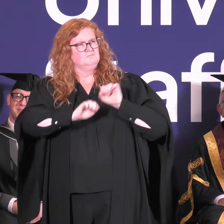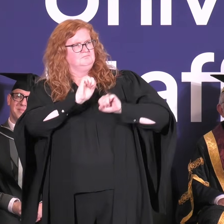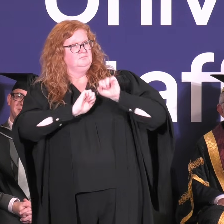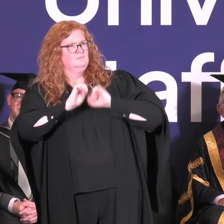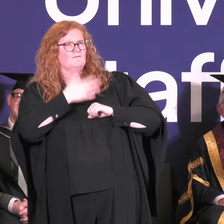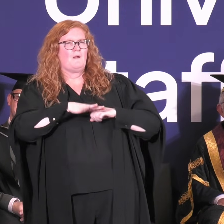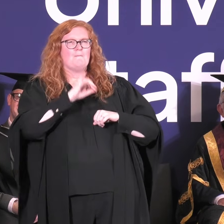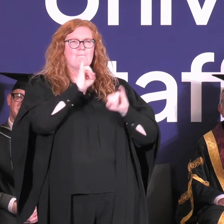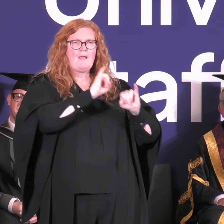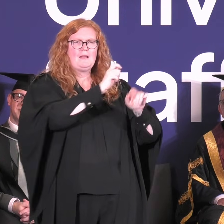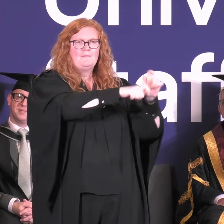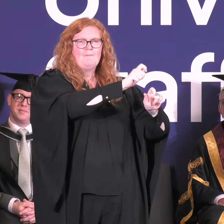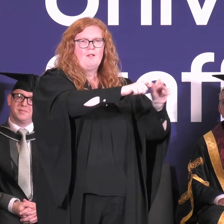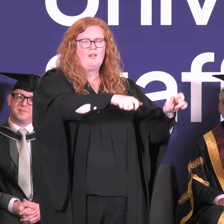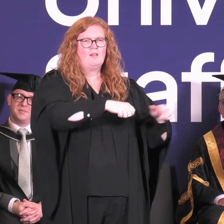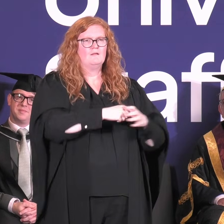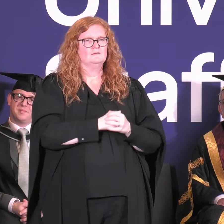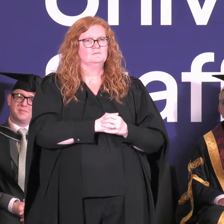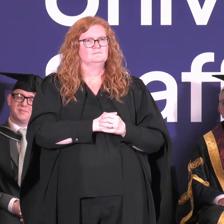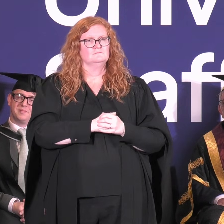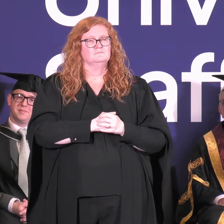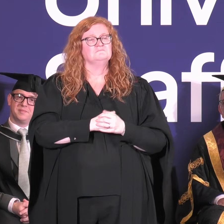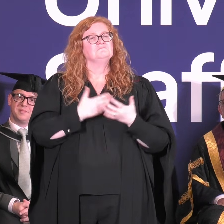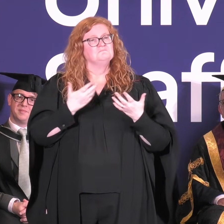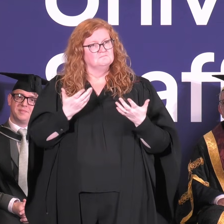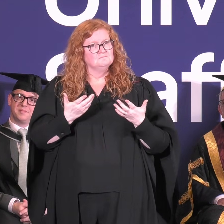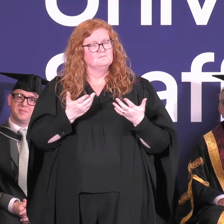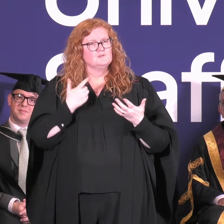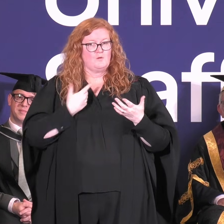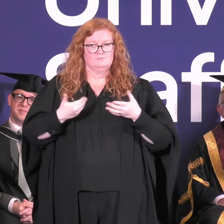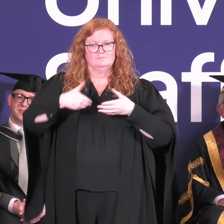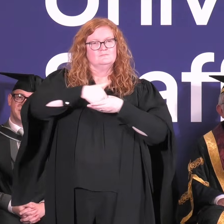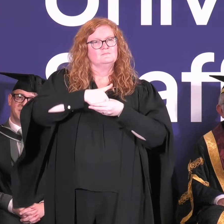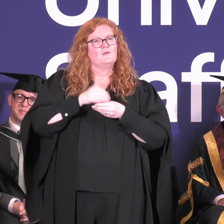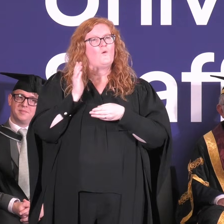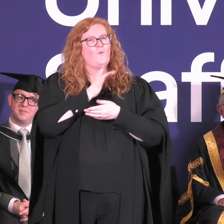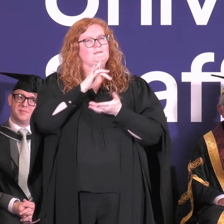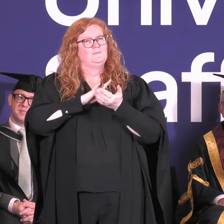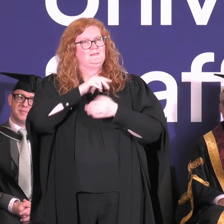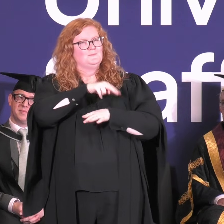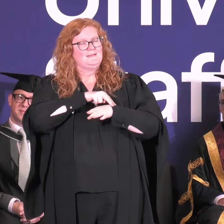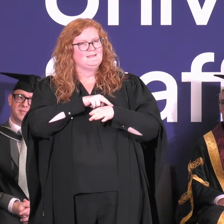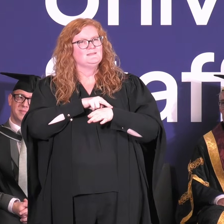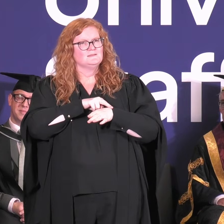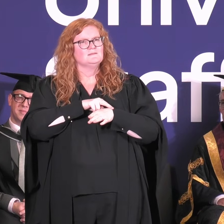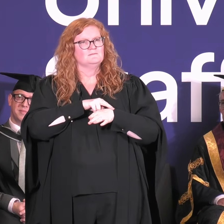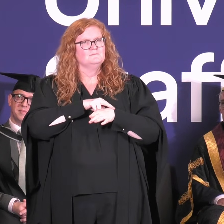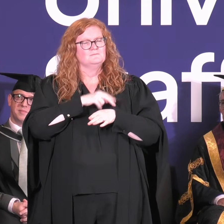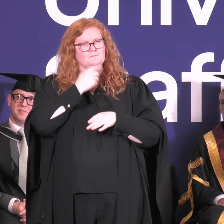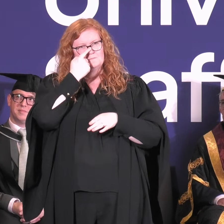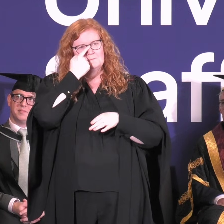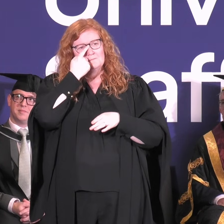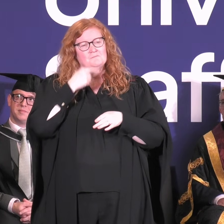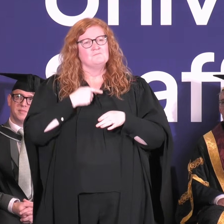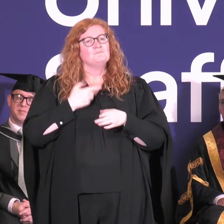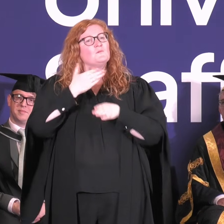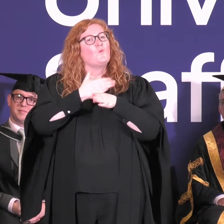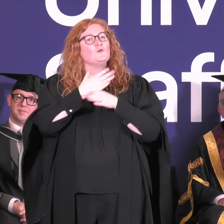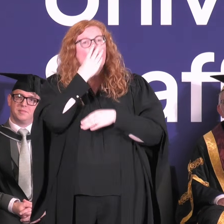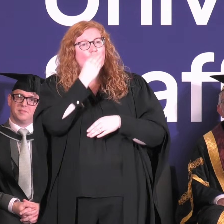people. And as a result of that, I joined West Midlands Police and was posted to